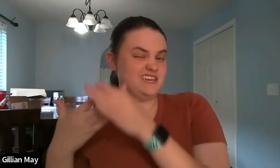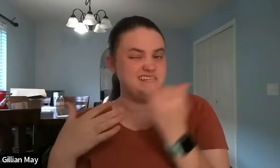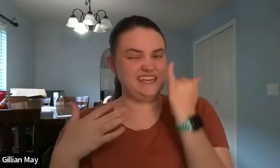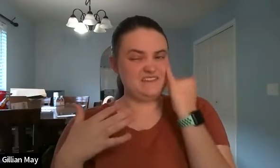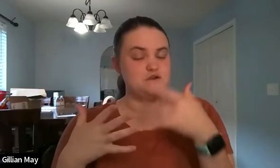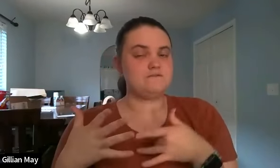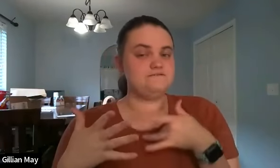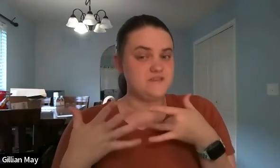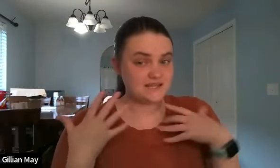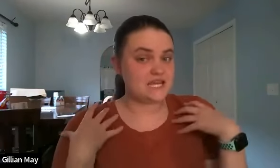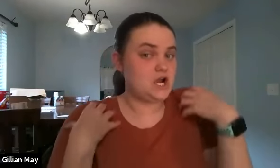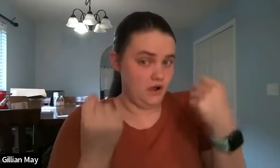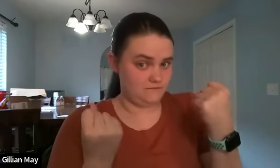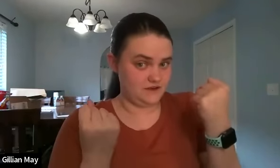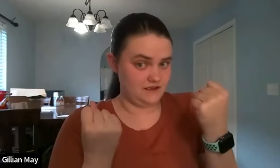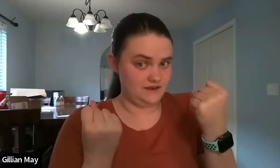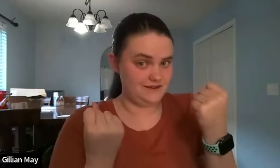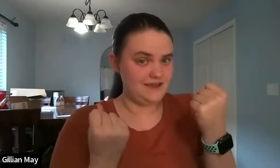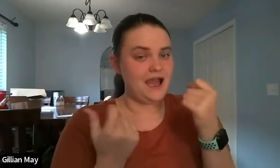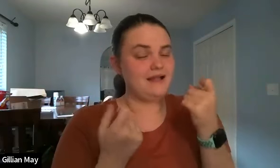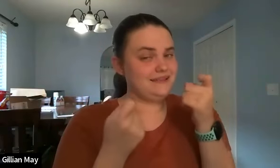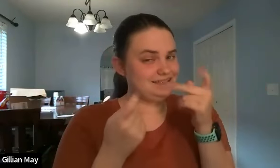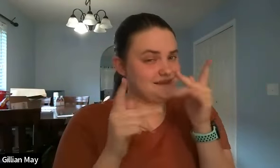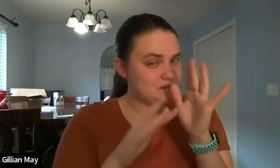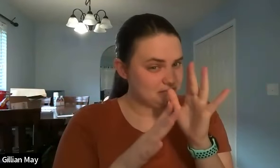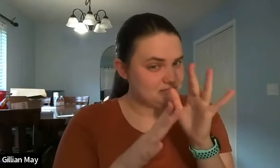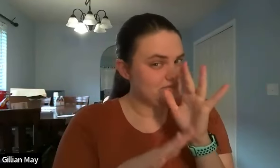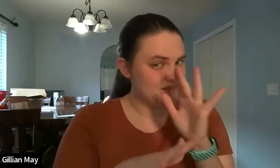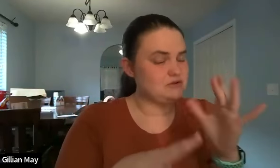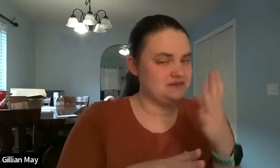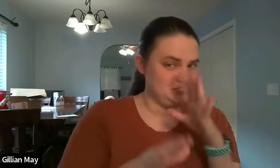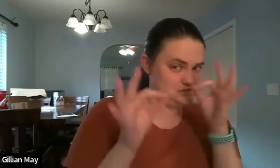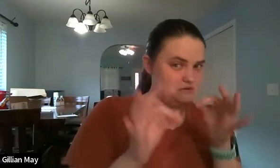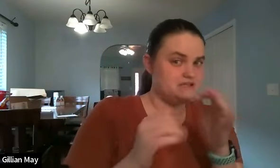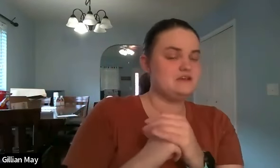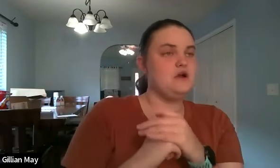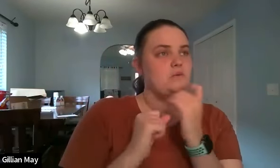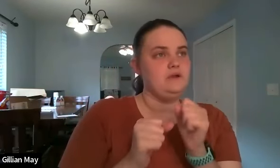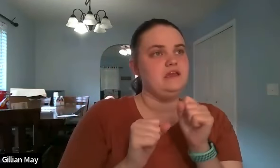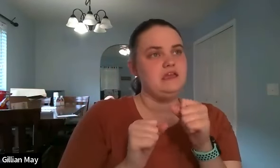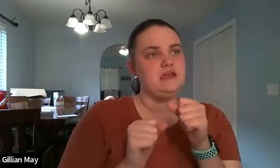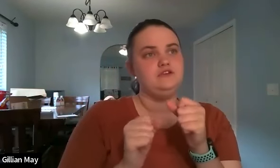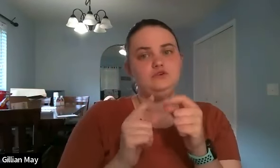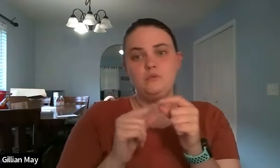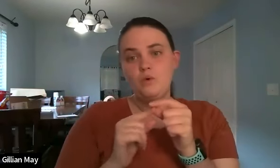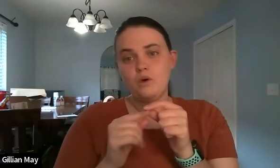end, if you're feeling confident, I like to let people, it's your choice, we can do